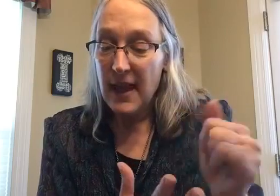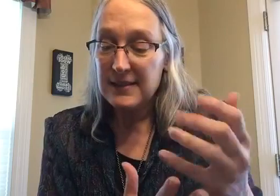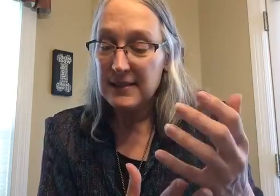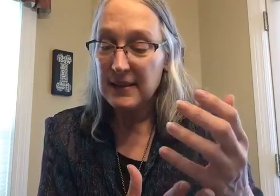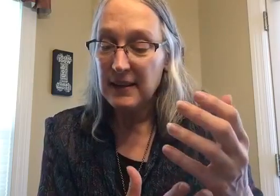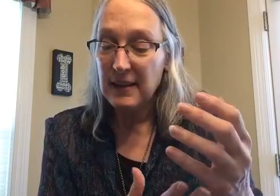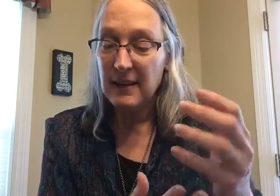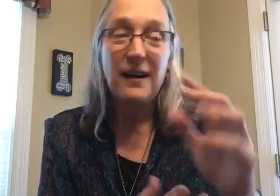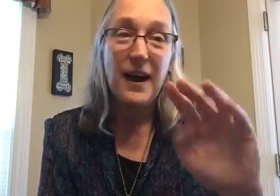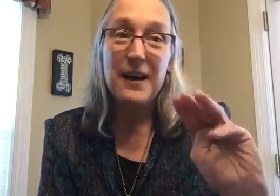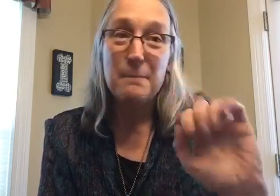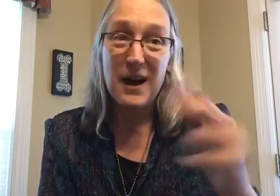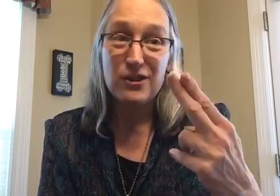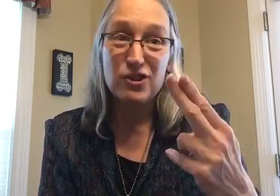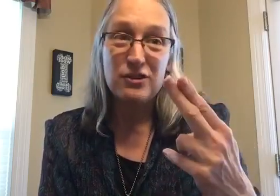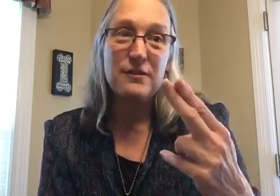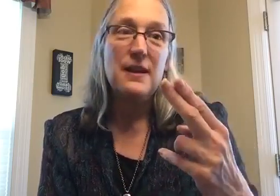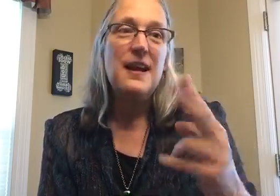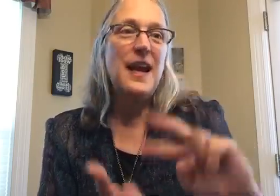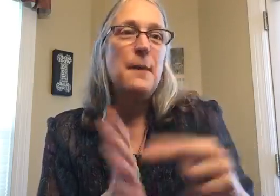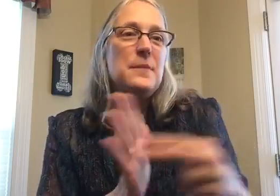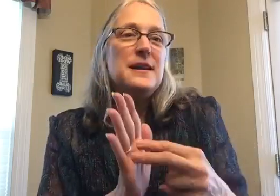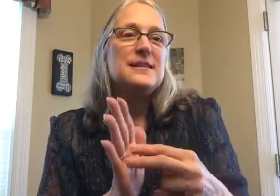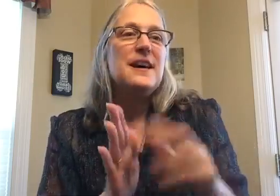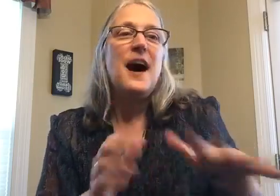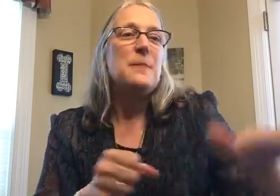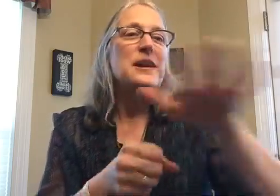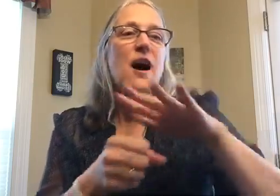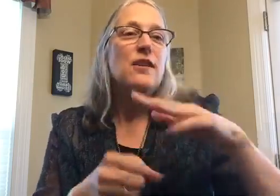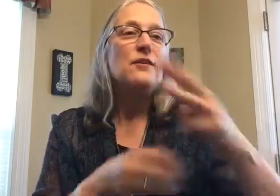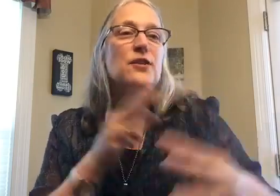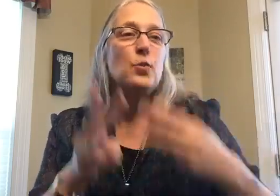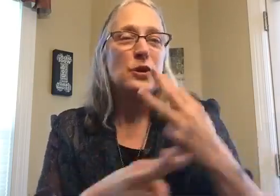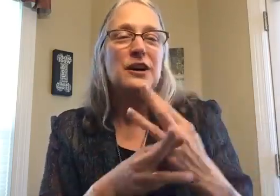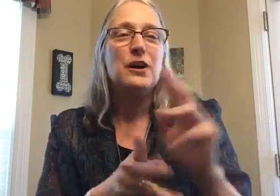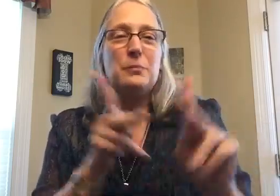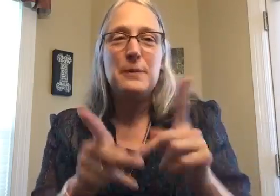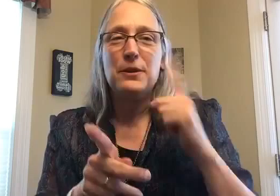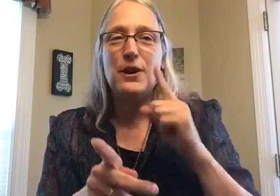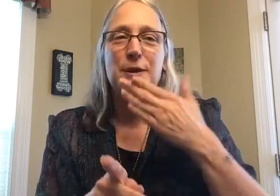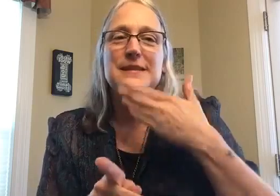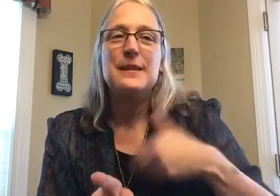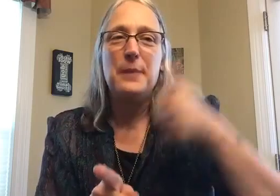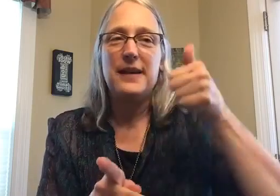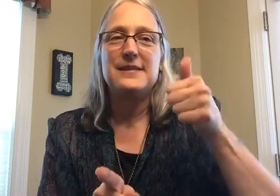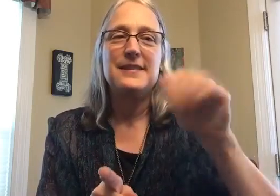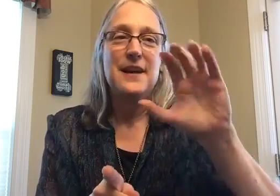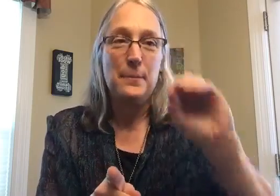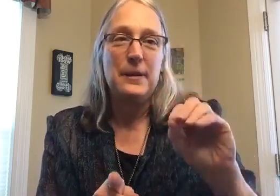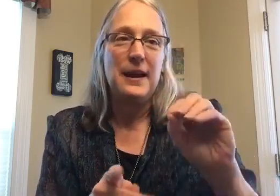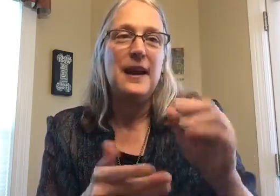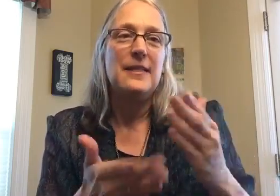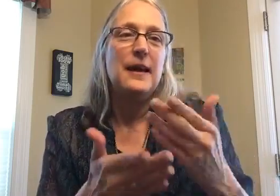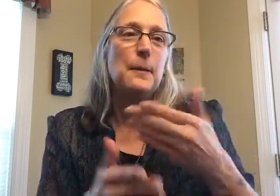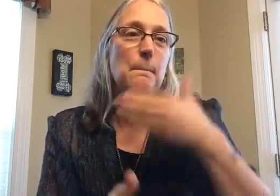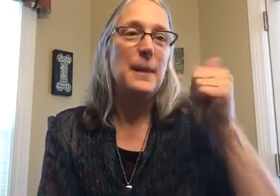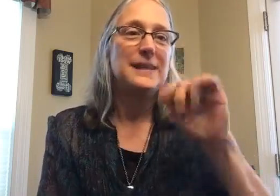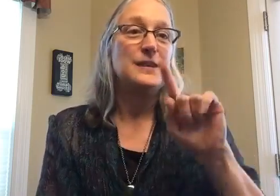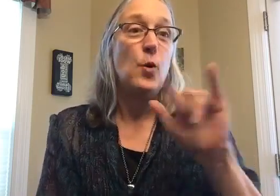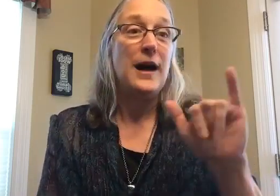that's in March. It means, all over the world, people know it's the best company and the best quality